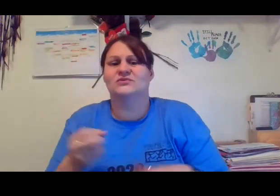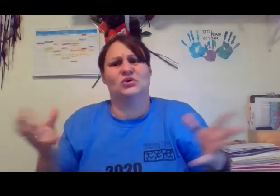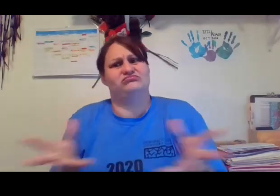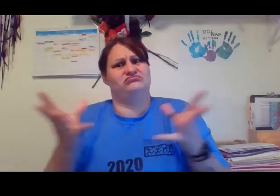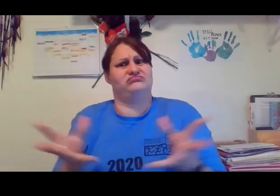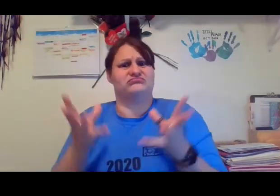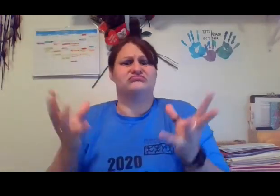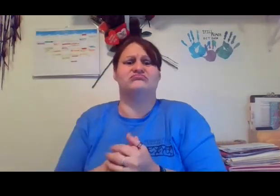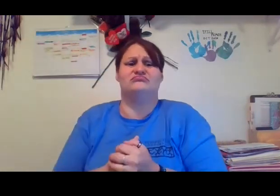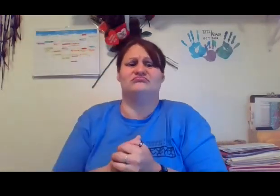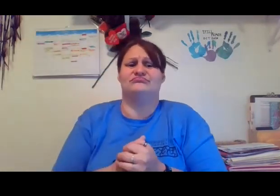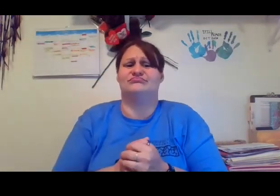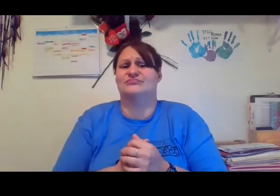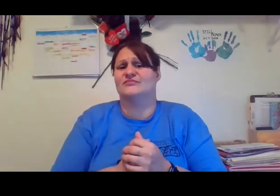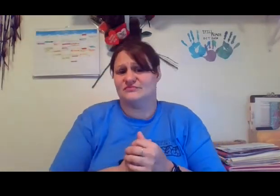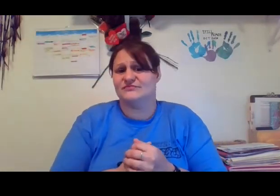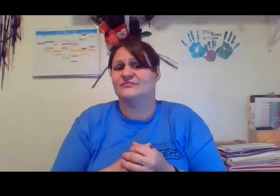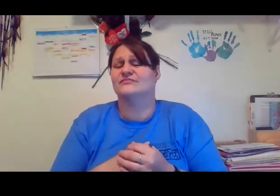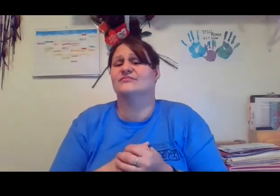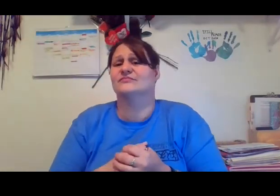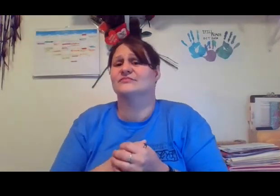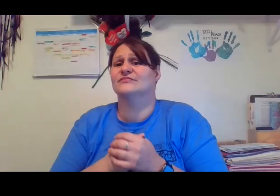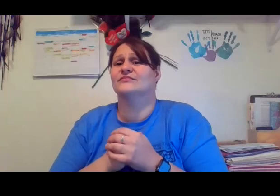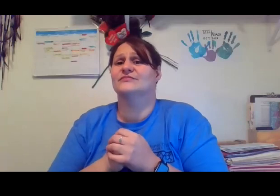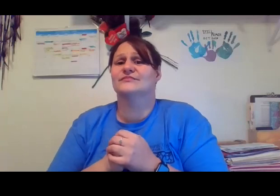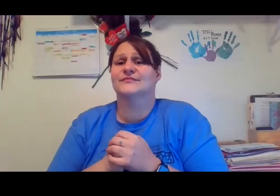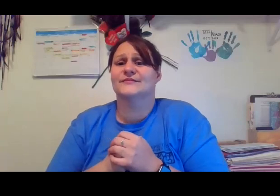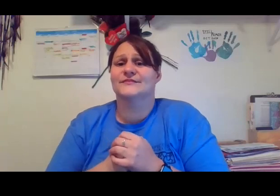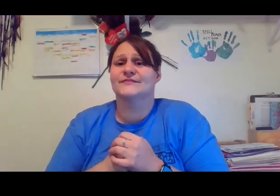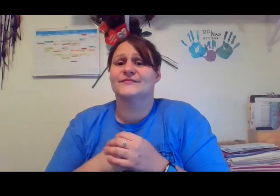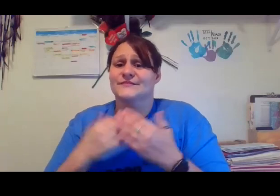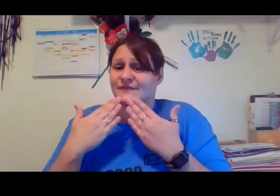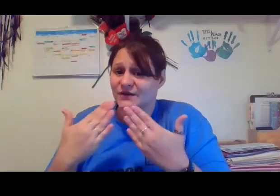and use wipes for any kind of toys or item that he likes to use for comfort.